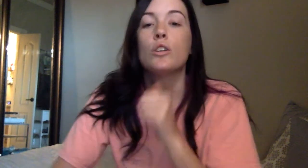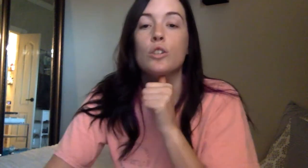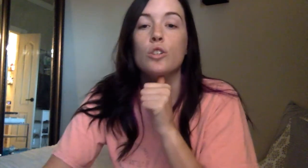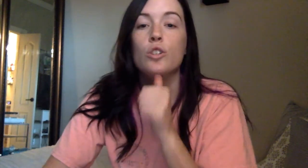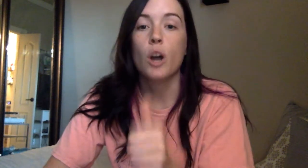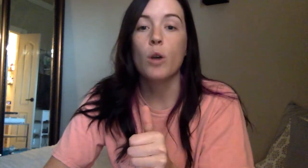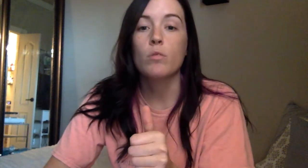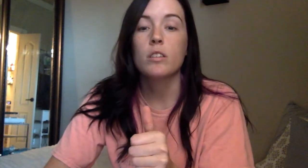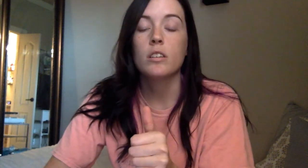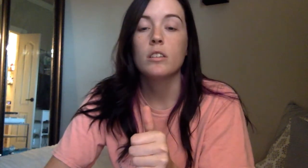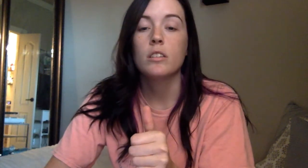don't